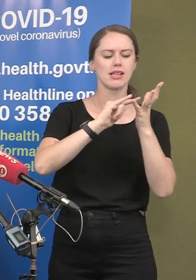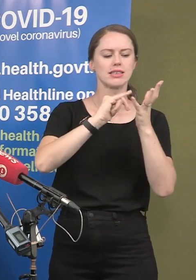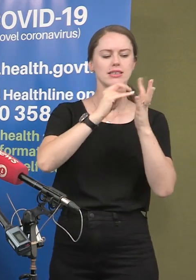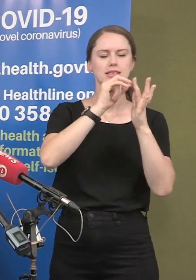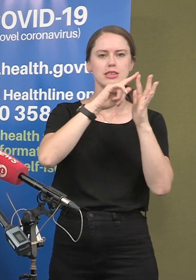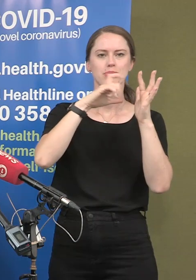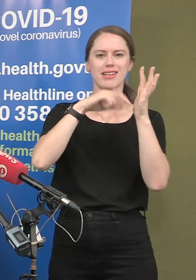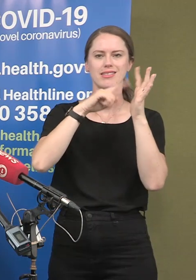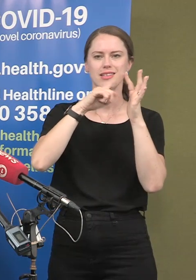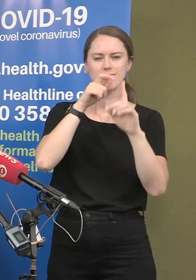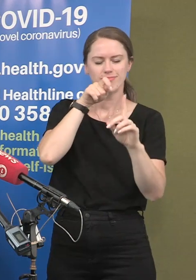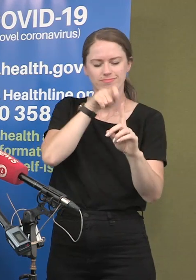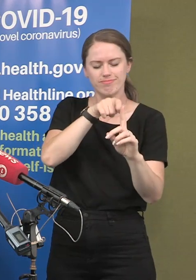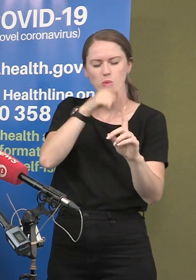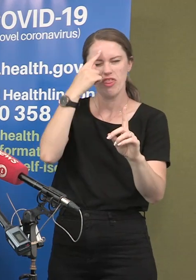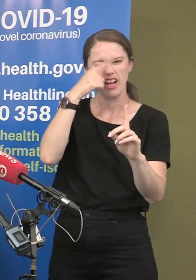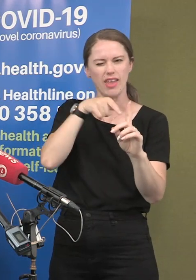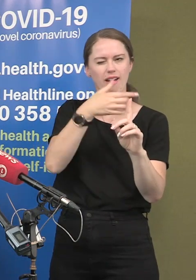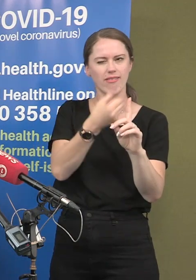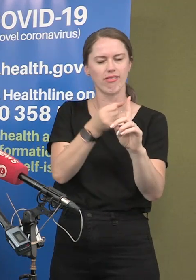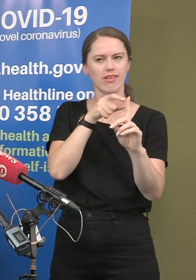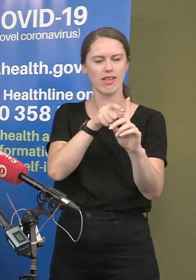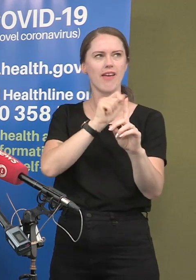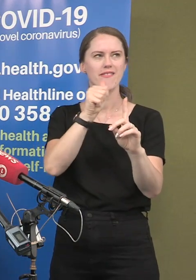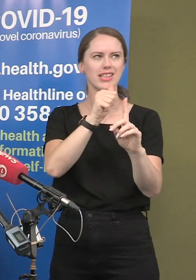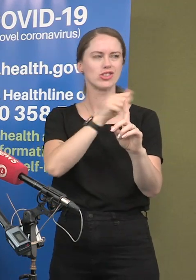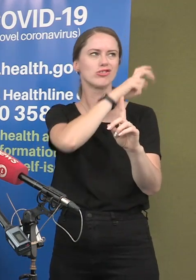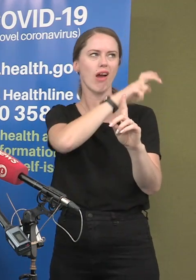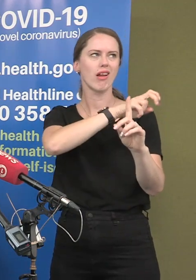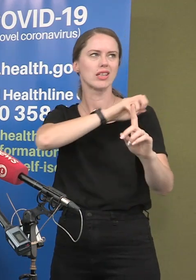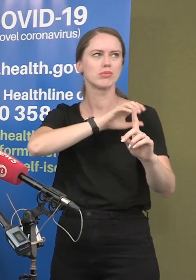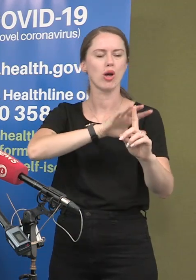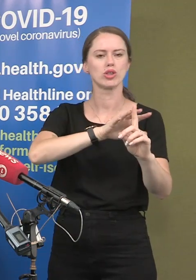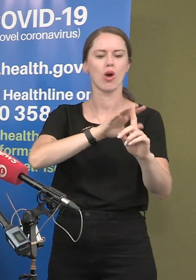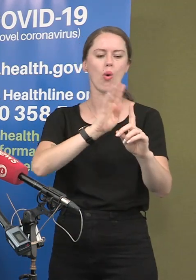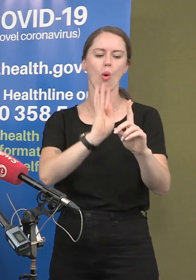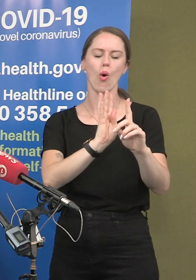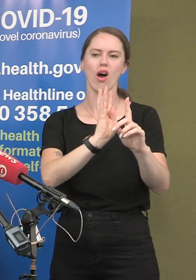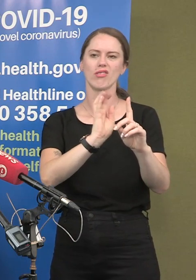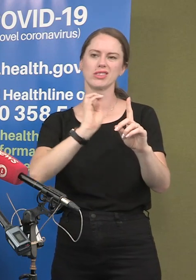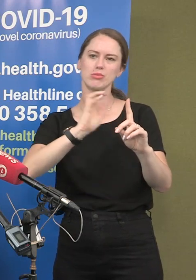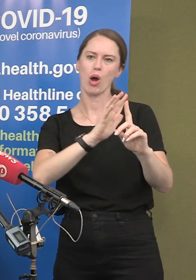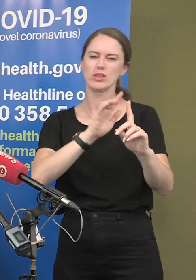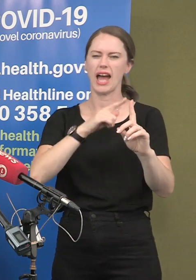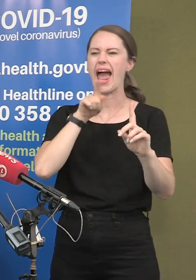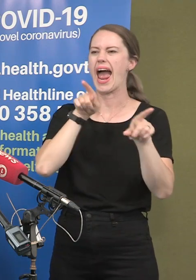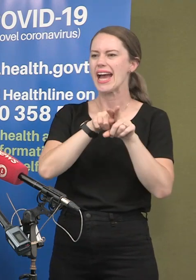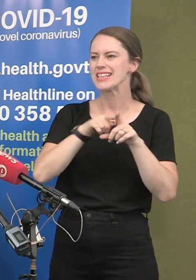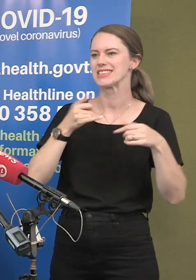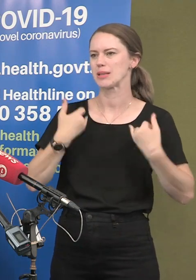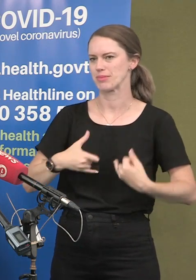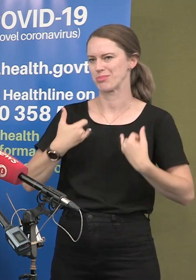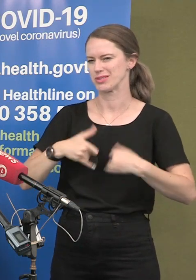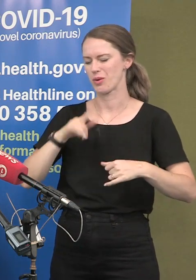who fits the criteria of travel exposure or exposure to a confirmed case and has symptoms consistent